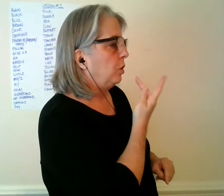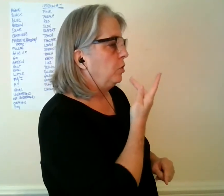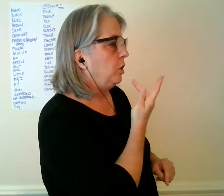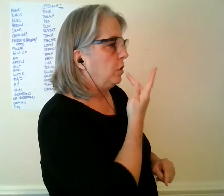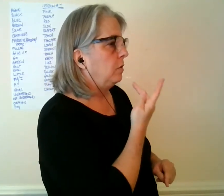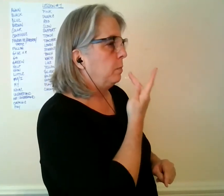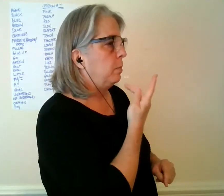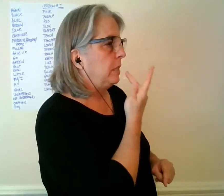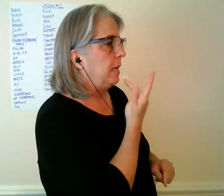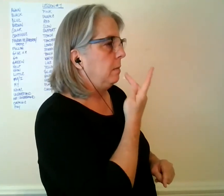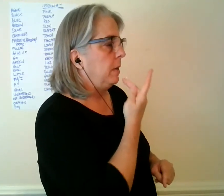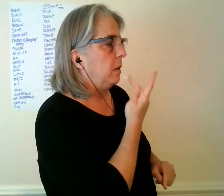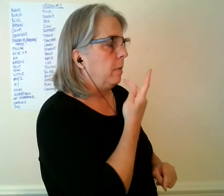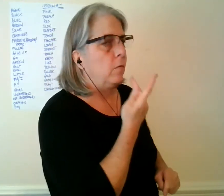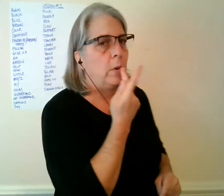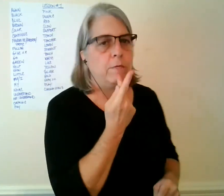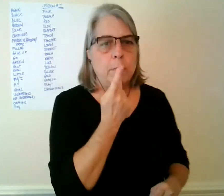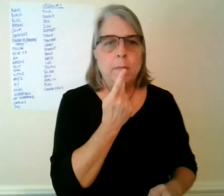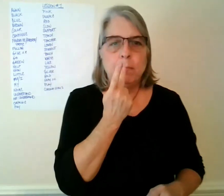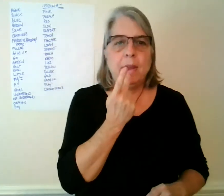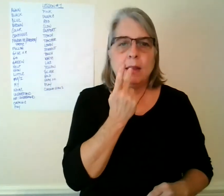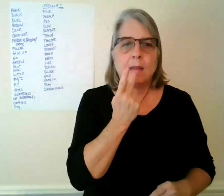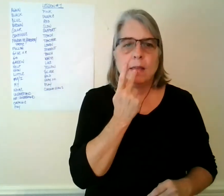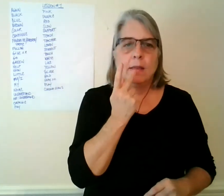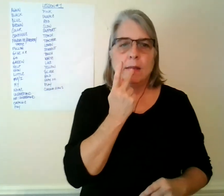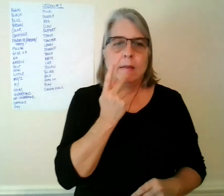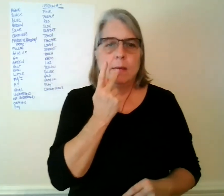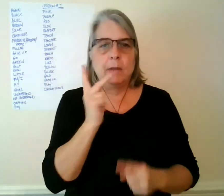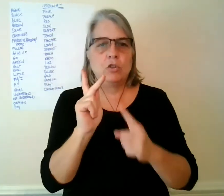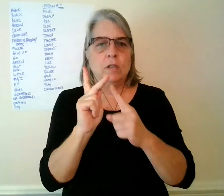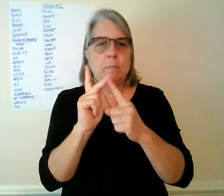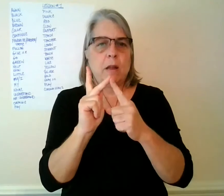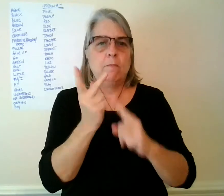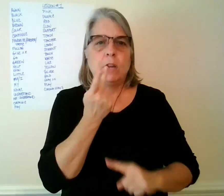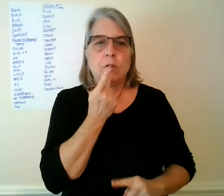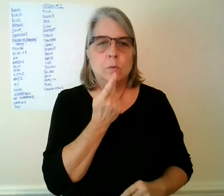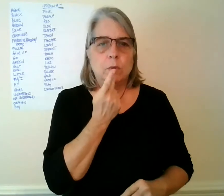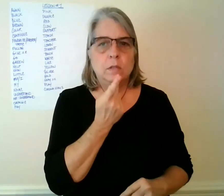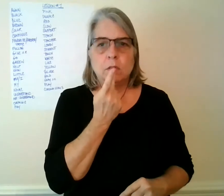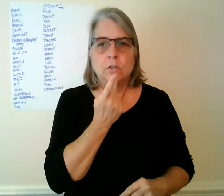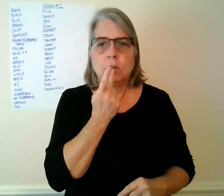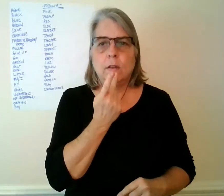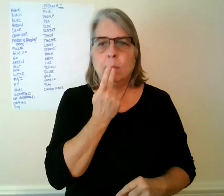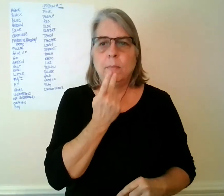germs, you can just pretend and be a little bit away from it. Pink. Make sure this bottom finger is the one that's touching your lip.